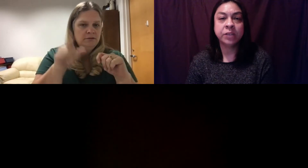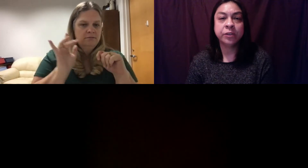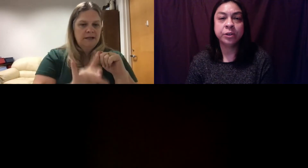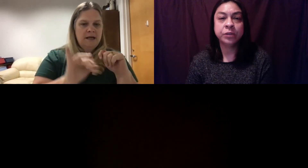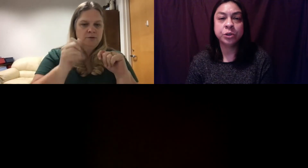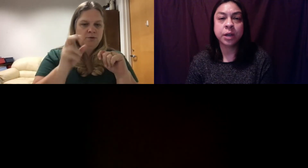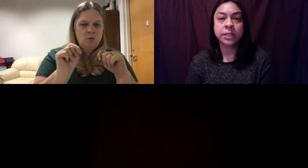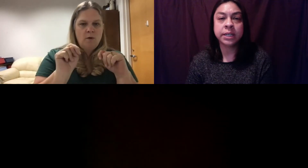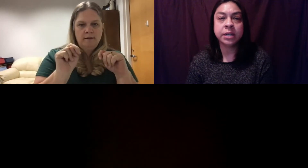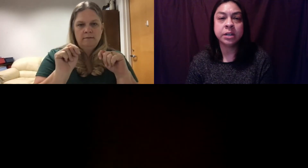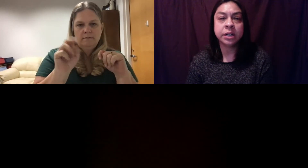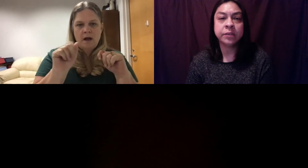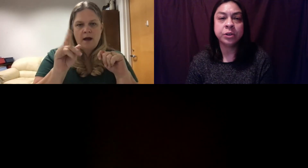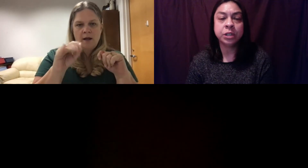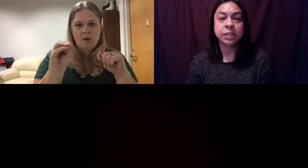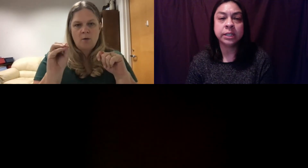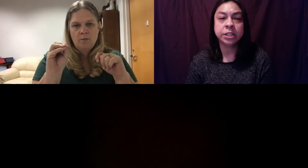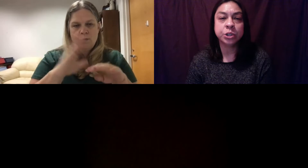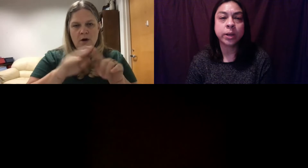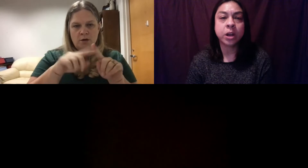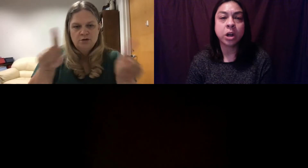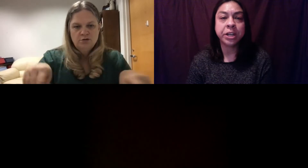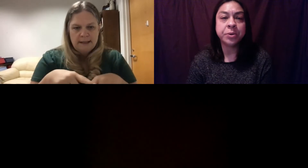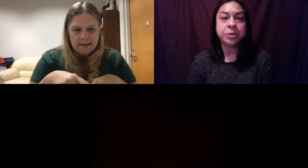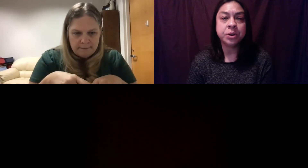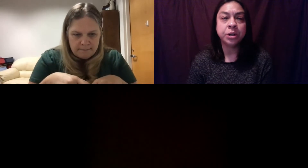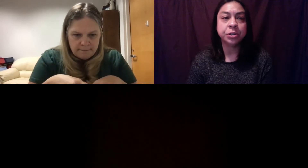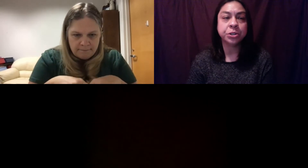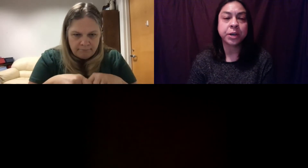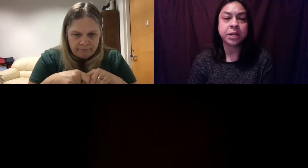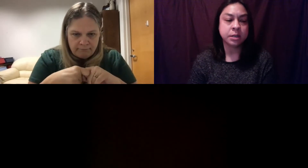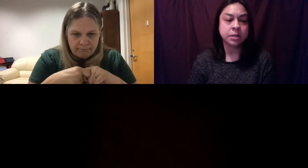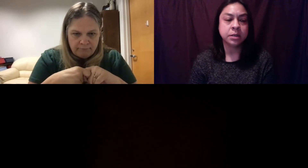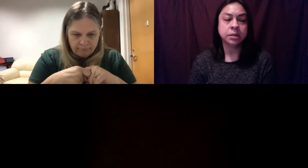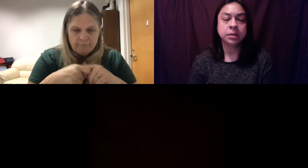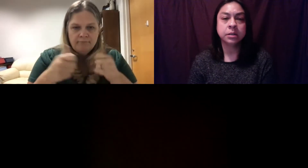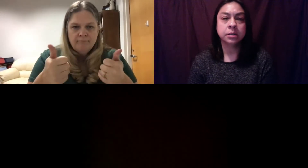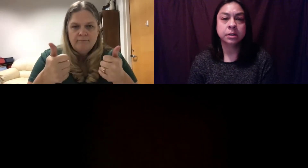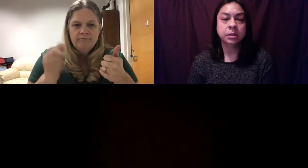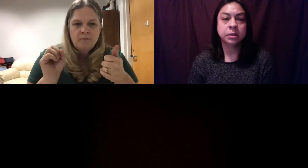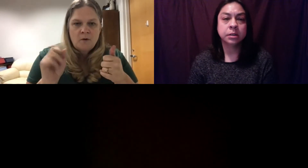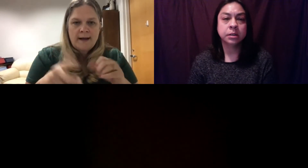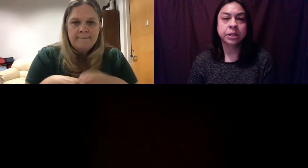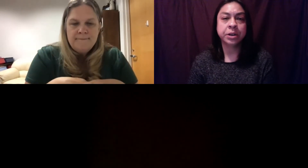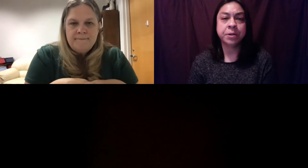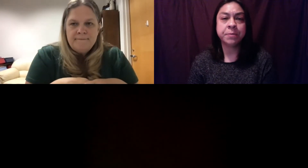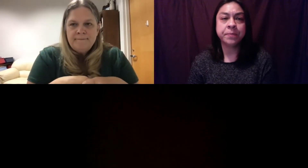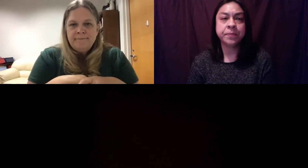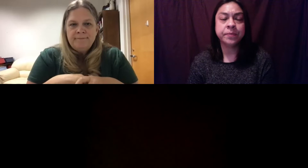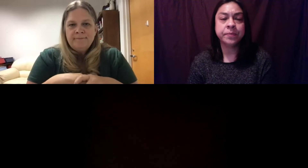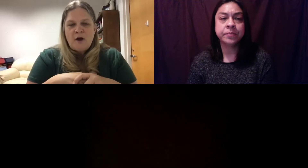Okay, for those of you trying to hear, if you could click join audio on your screen. There you